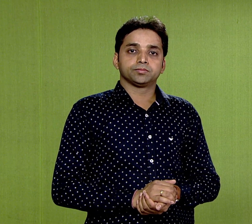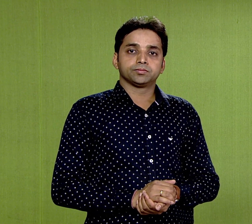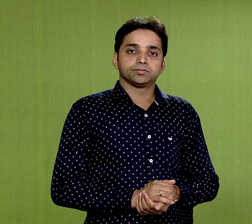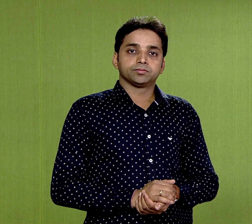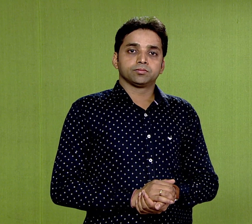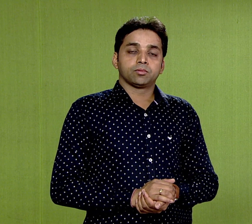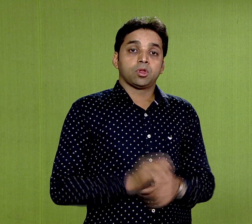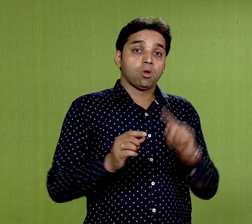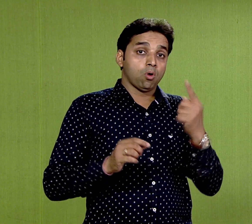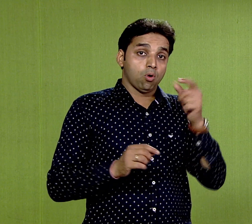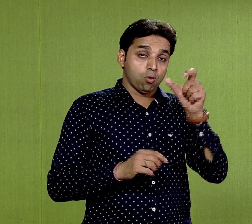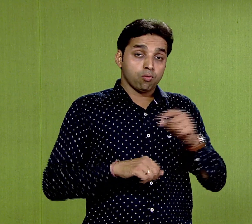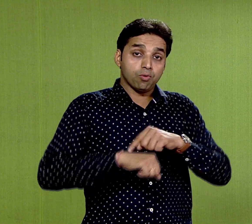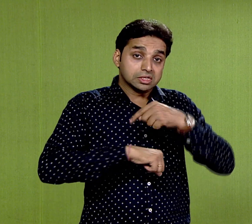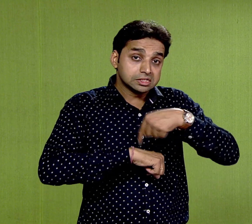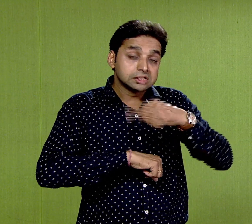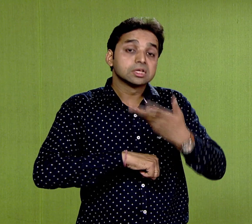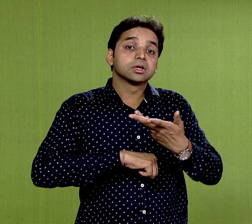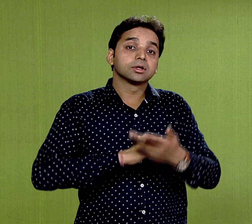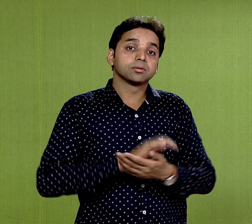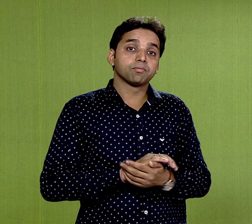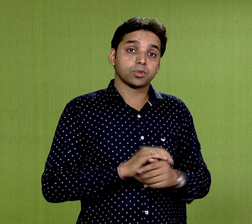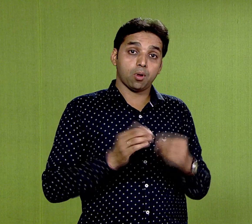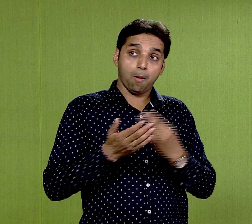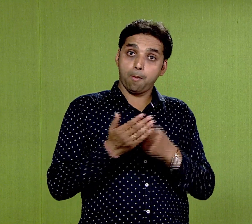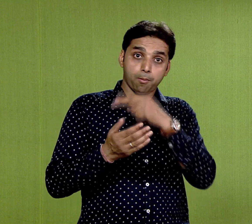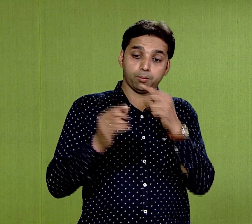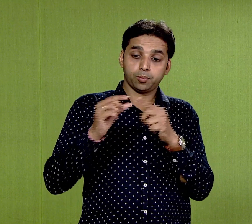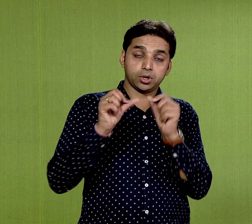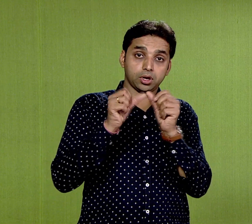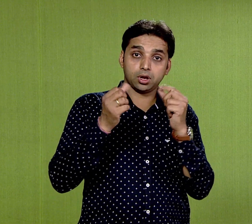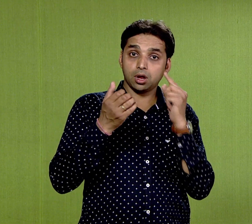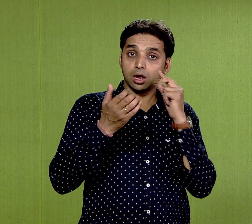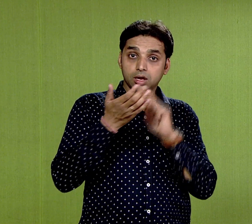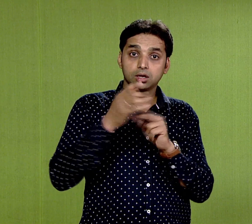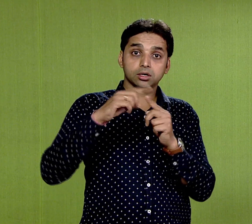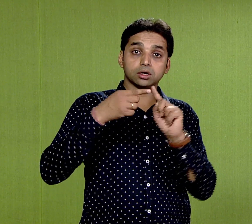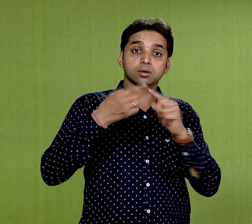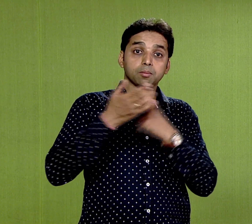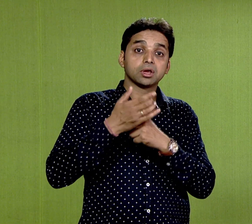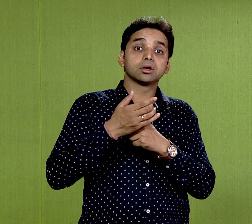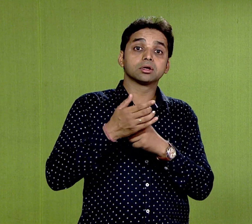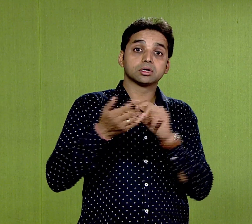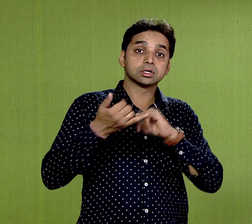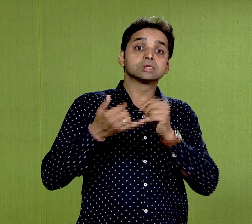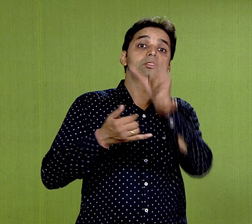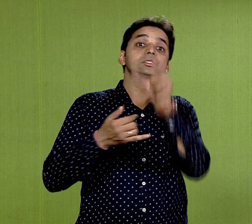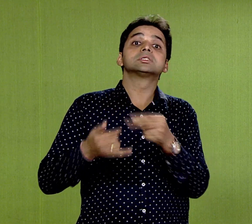For the first time, painters' names were recorded in the